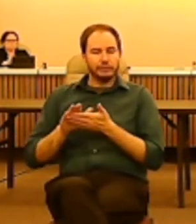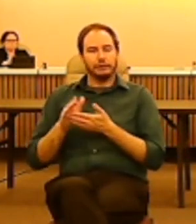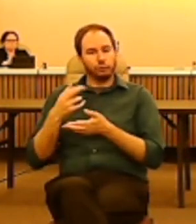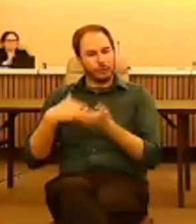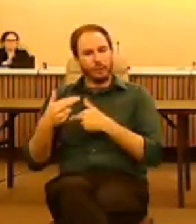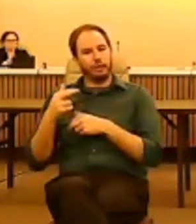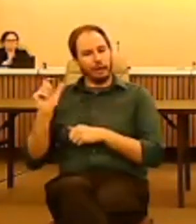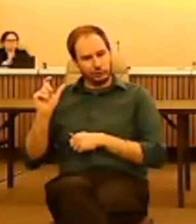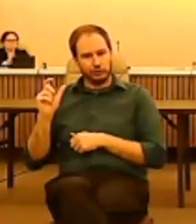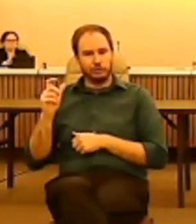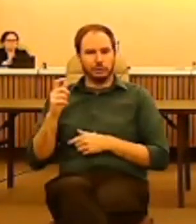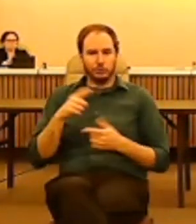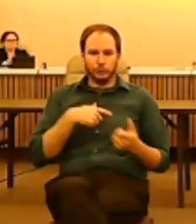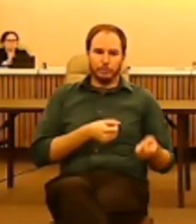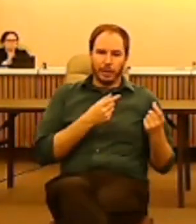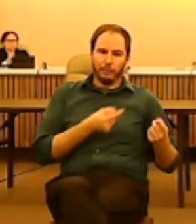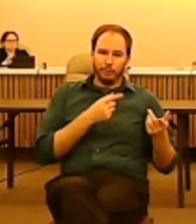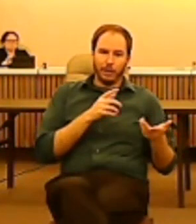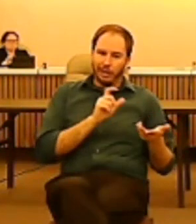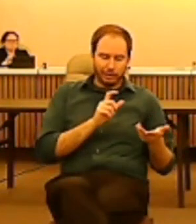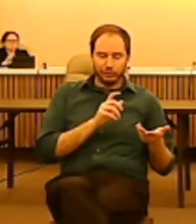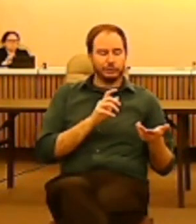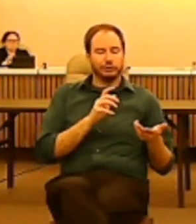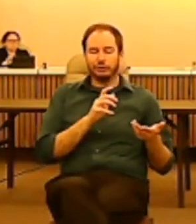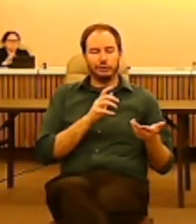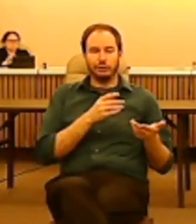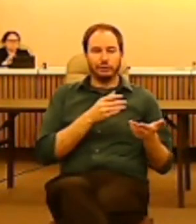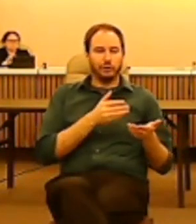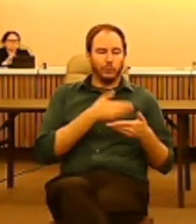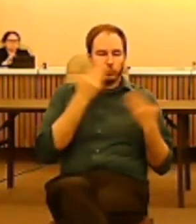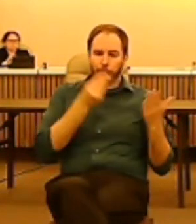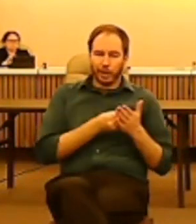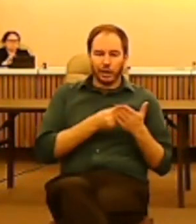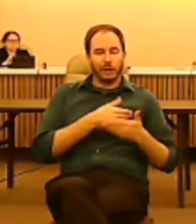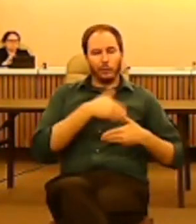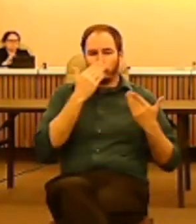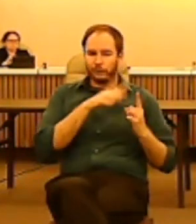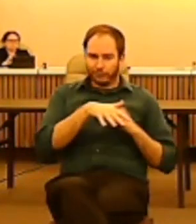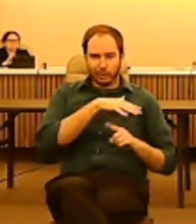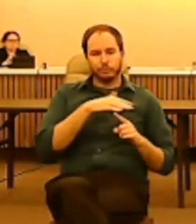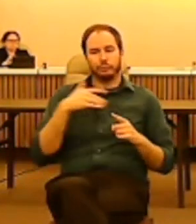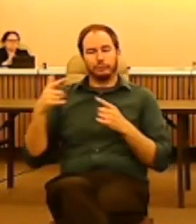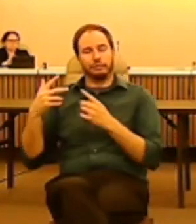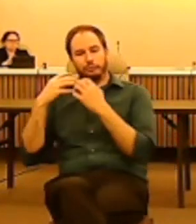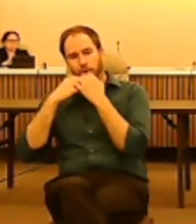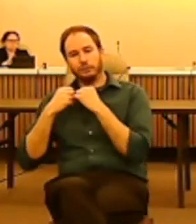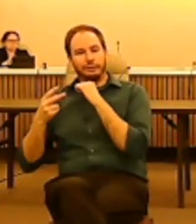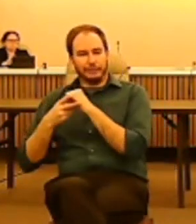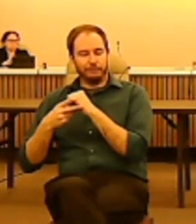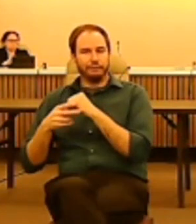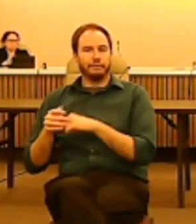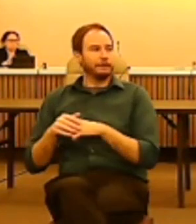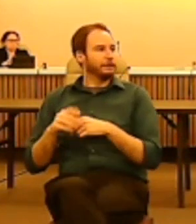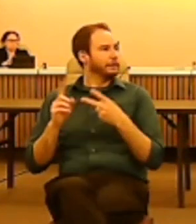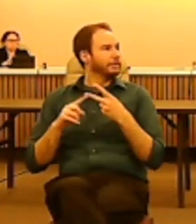can use, not only helps your wallet, it helps the environment as well. So thank you. And was there a